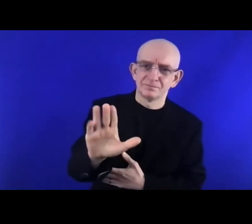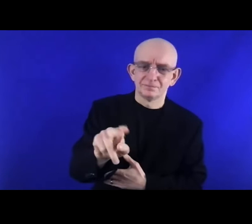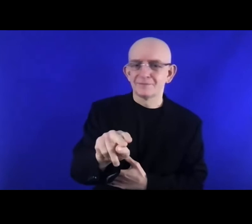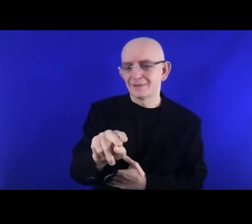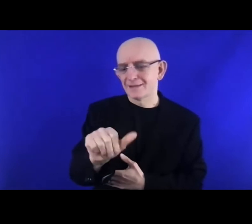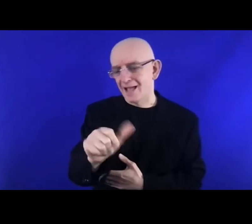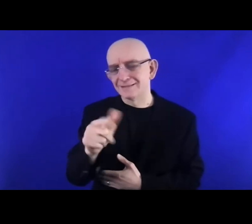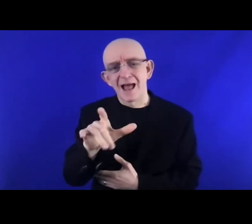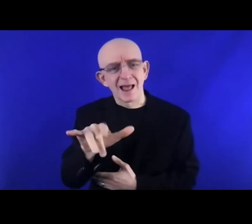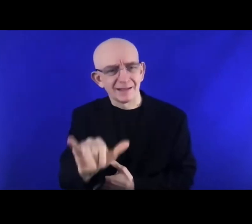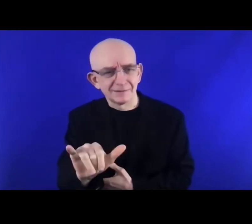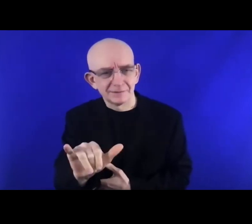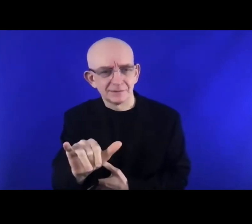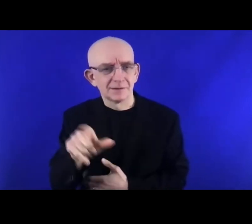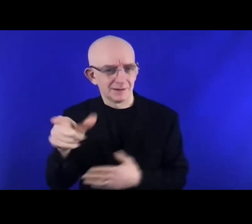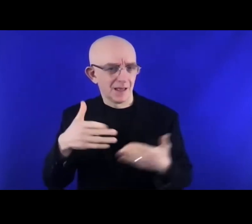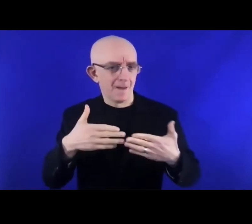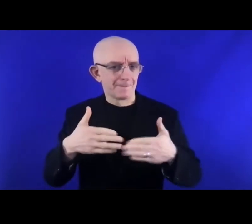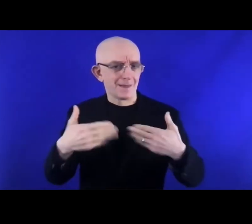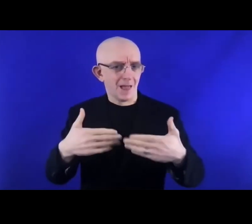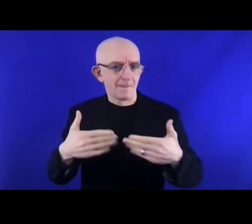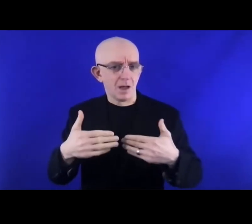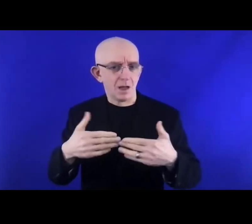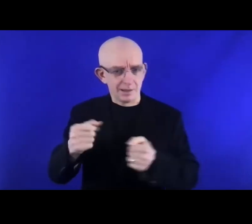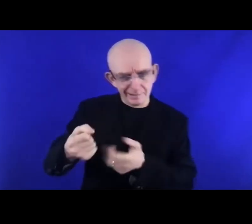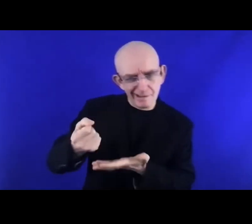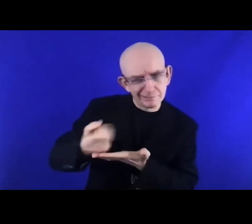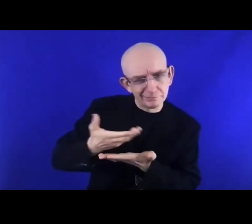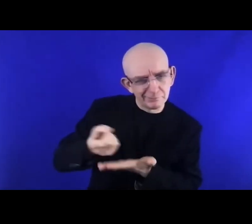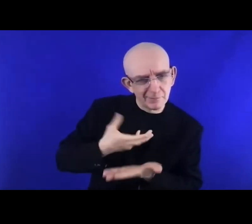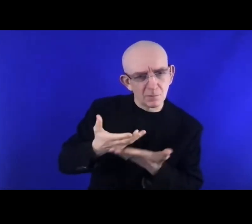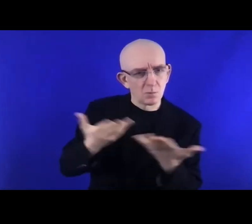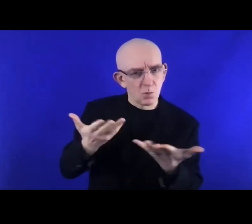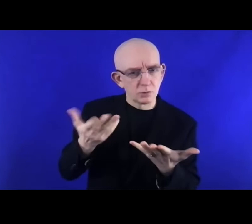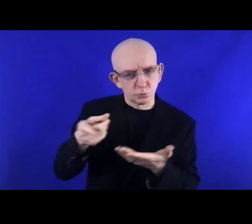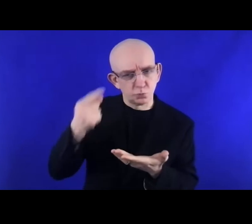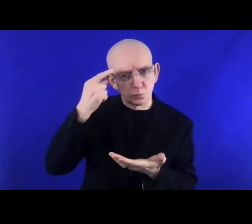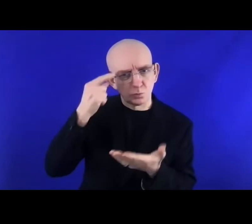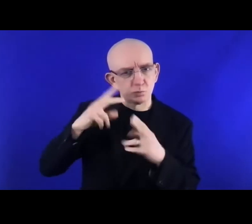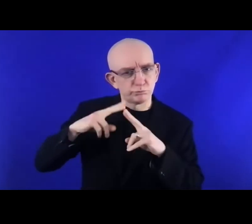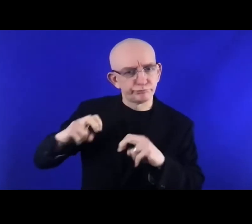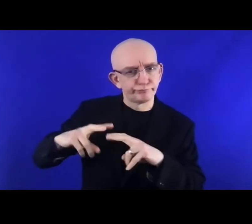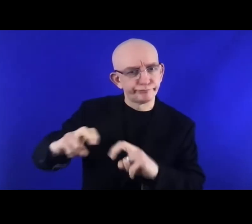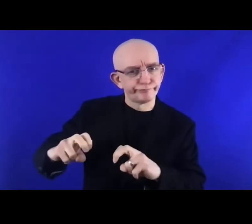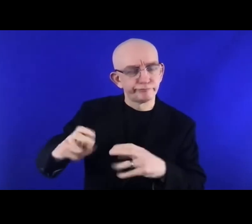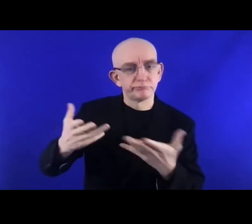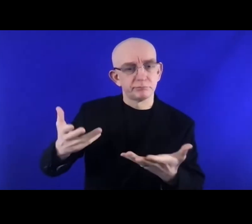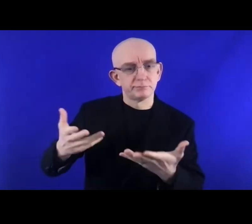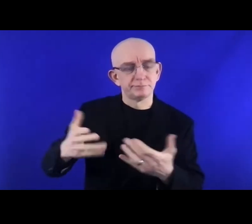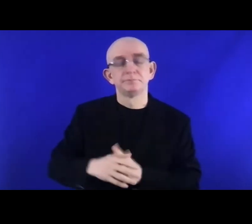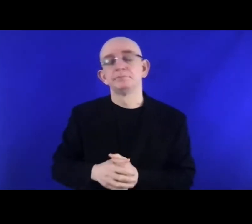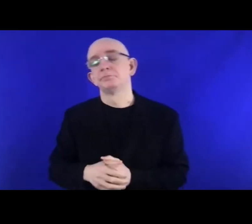I think that all human beings share certain features, and